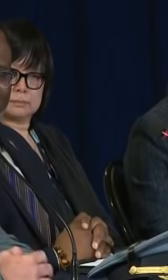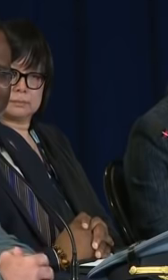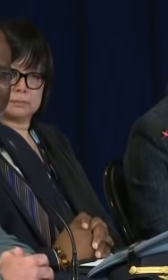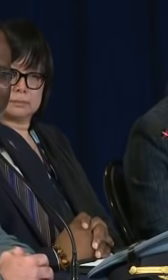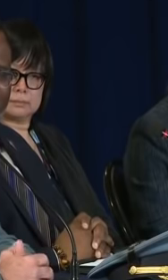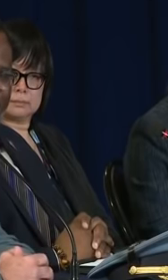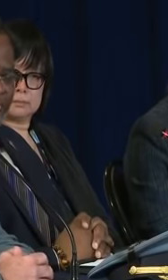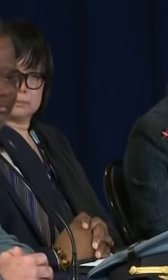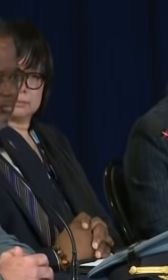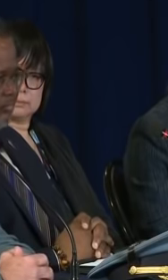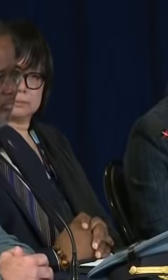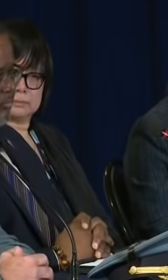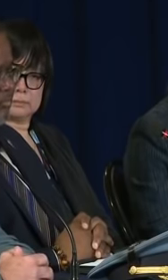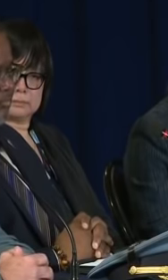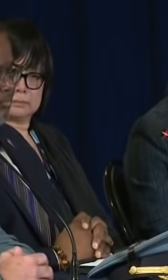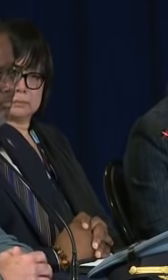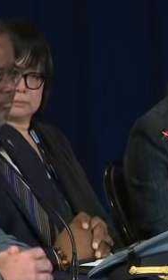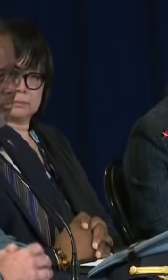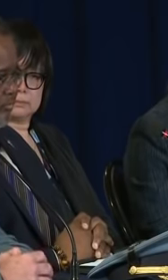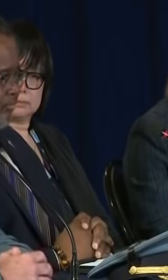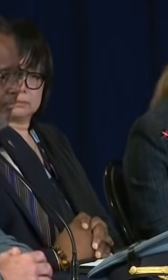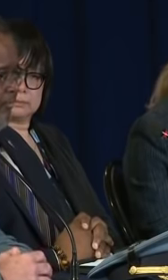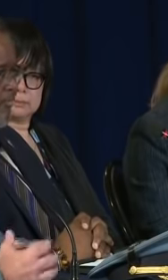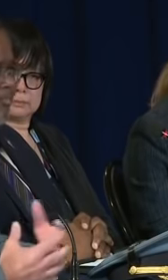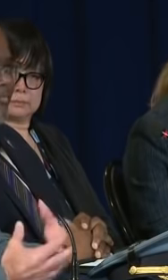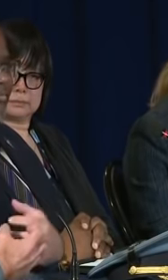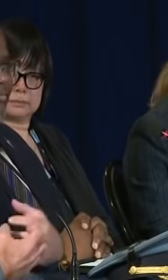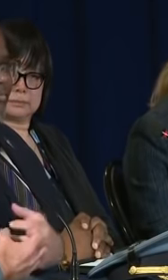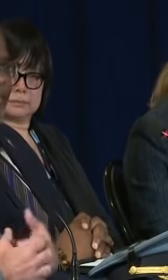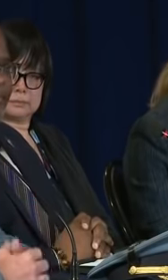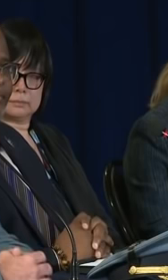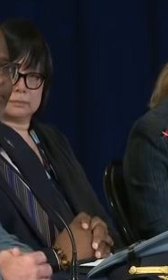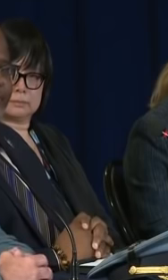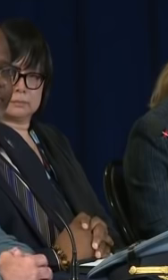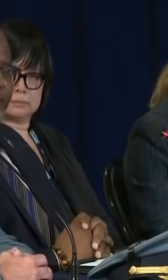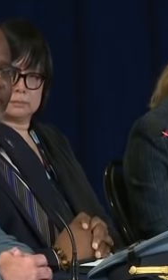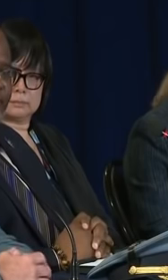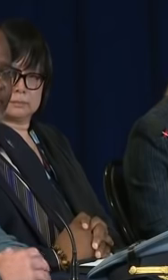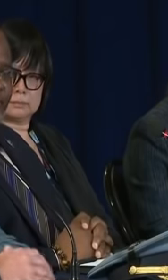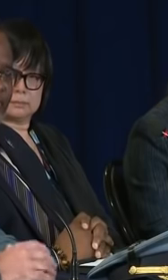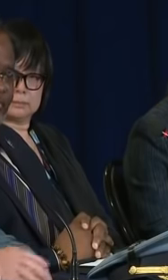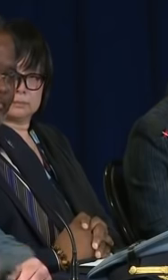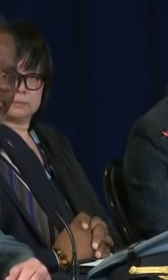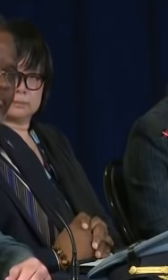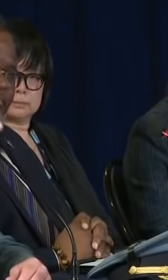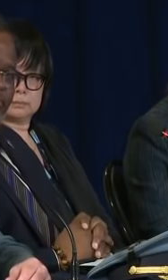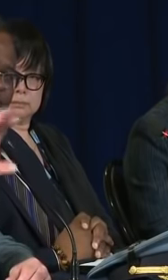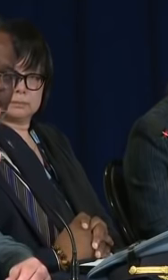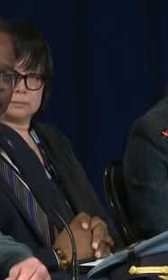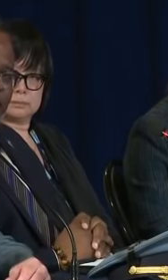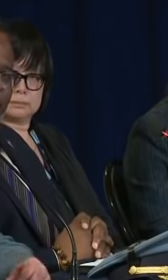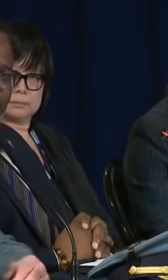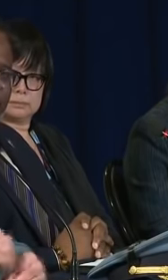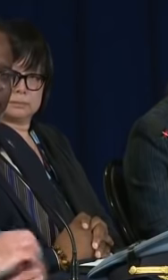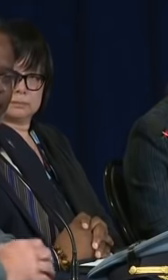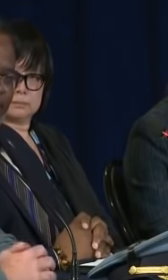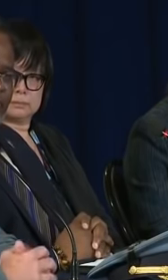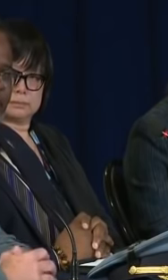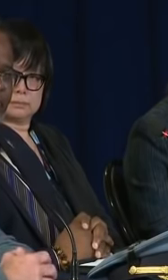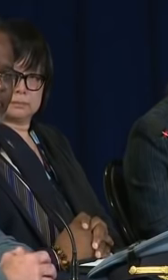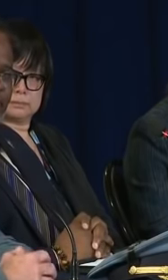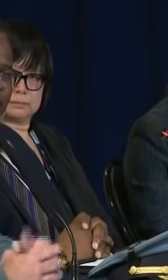Commissioner Repollet's point, that plan of having all of the emergency operations plans placed electronically